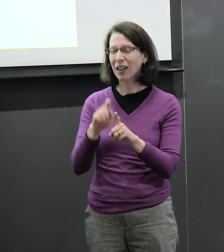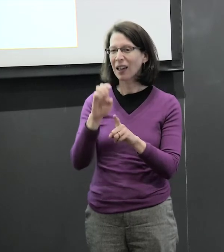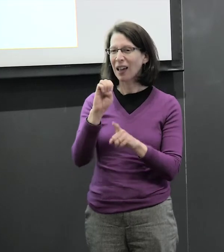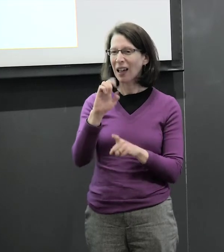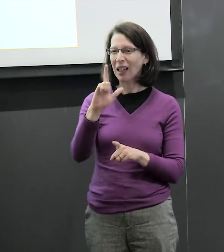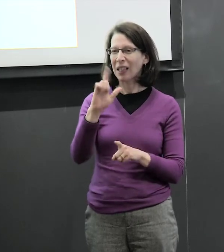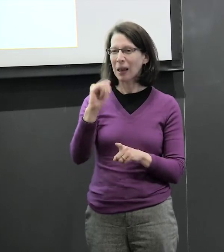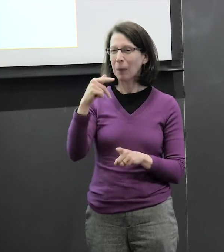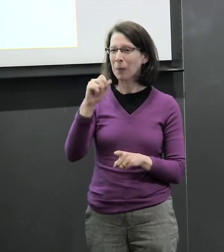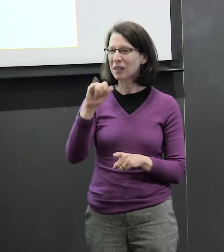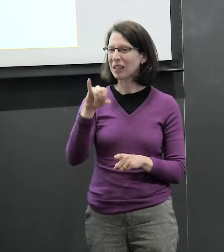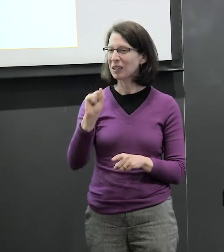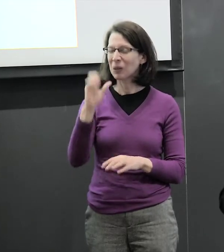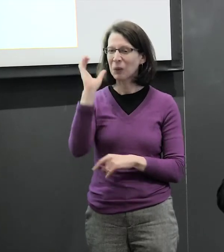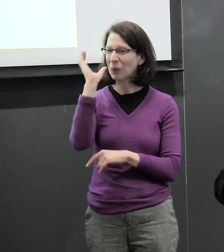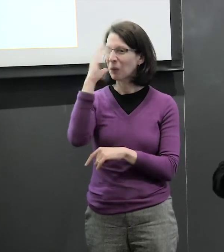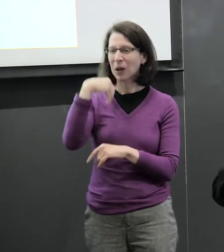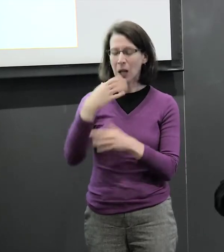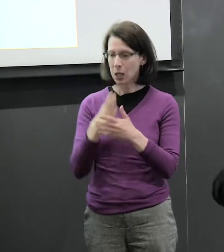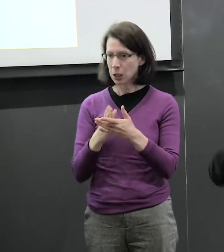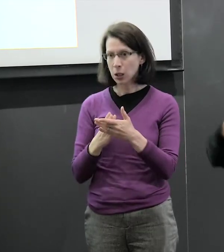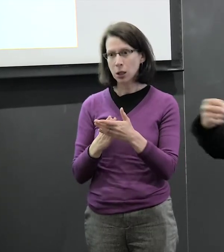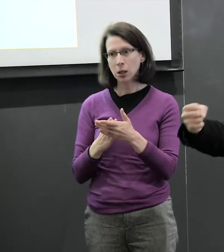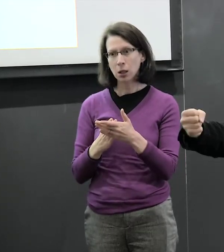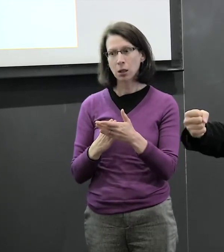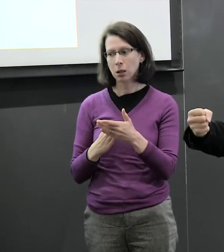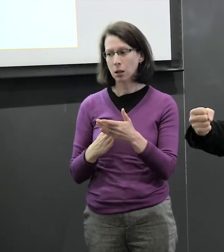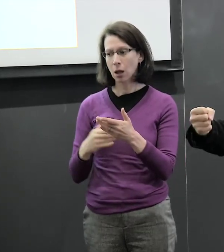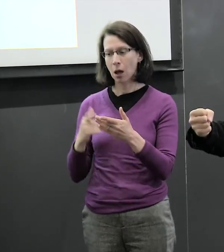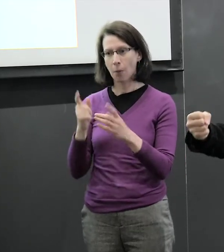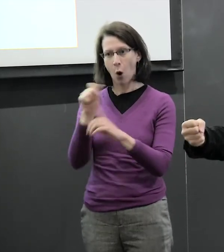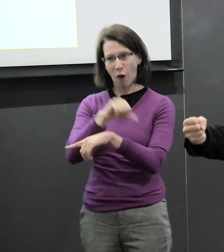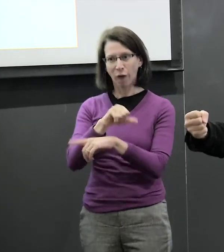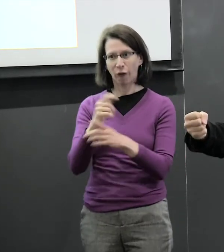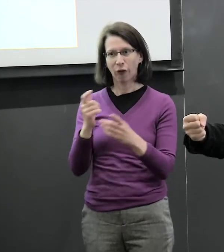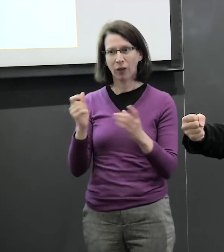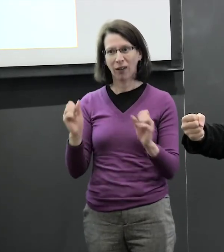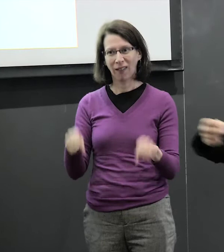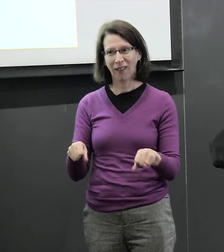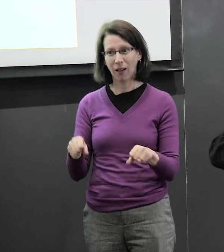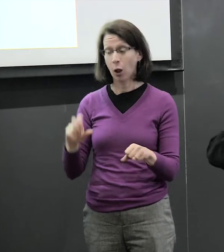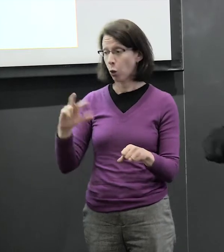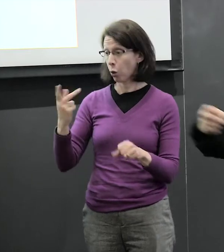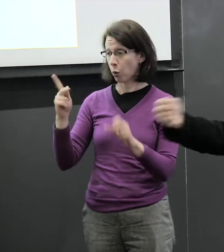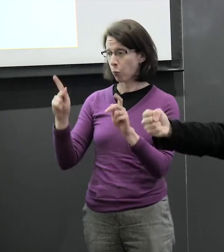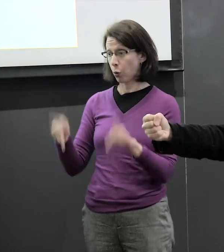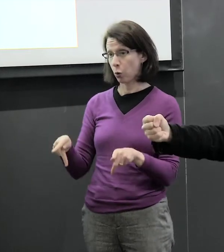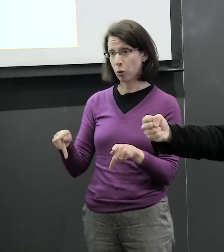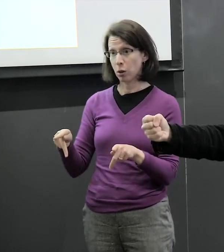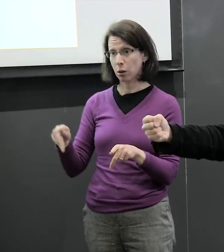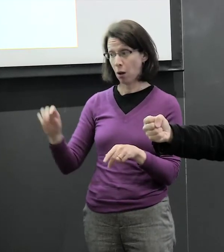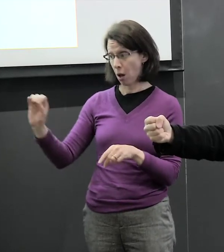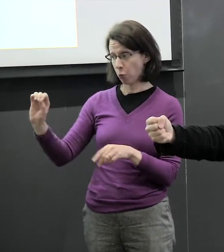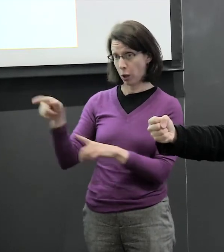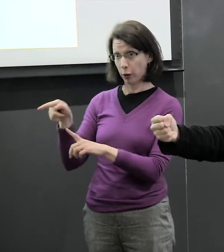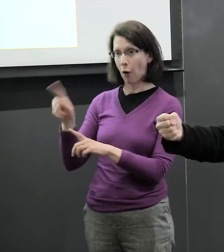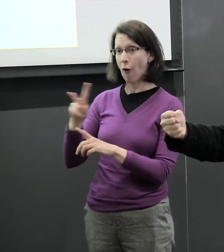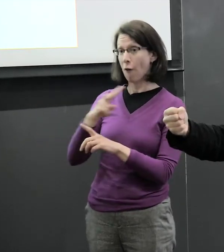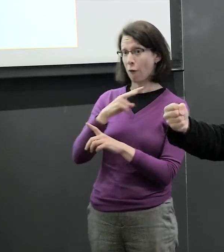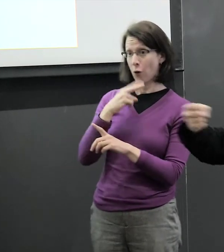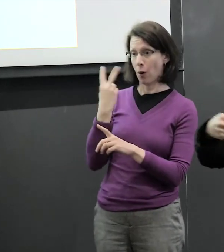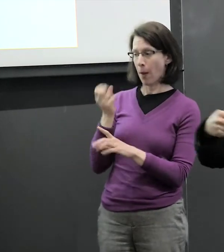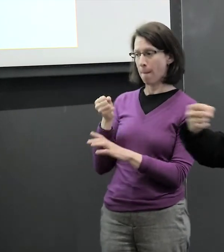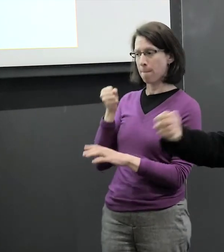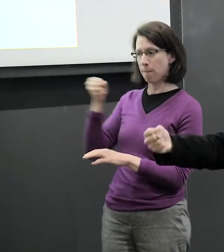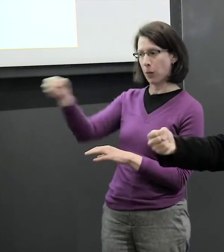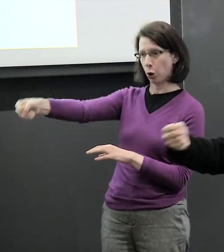ellipsis. That there is a third person object verb, punch.